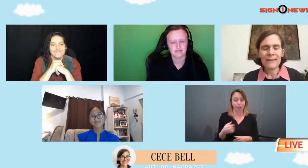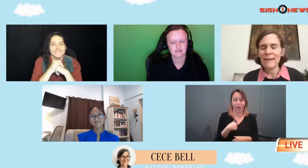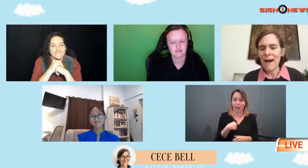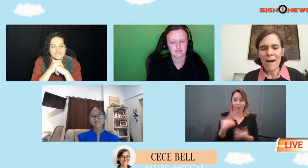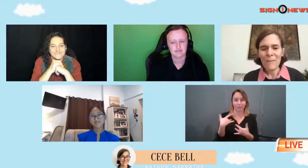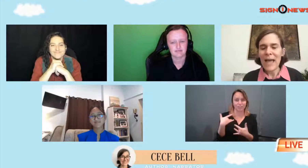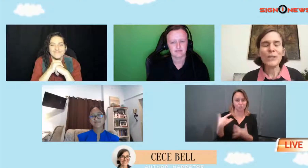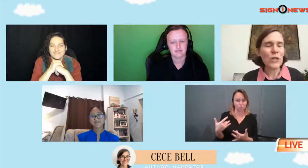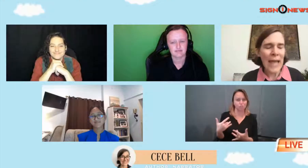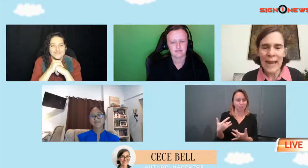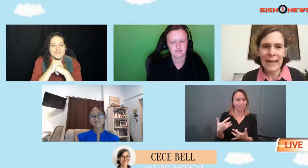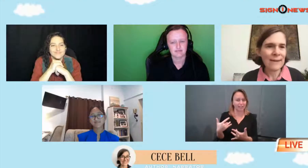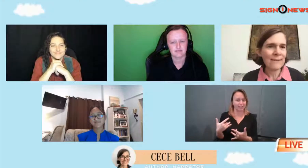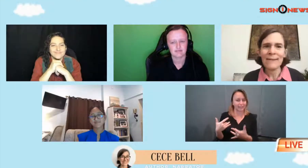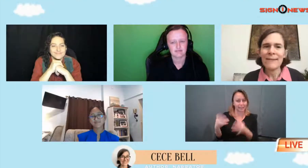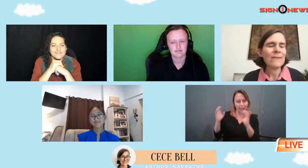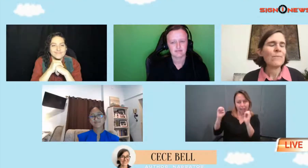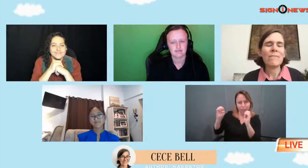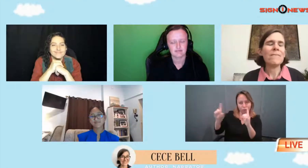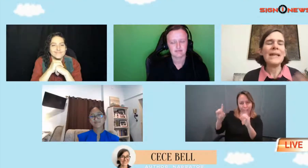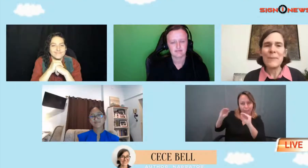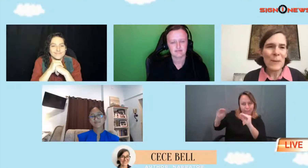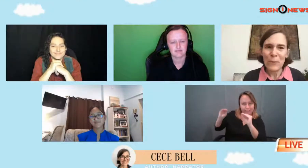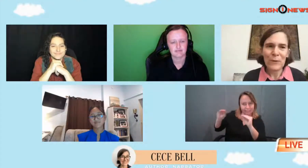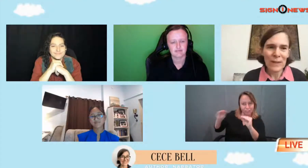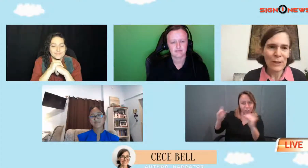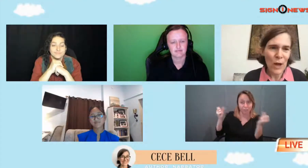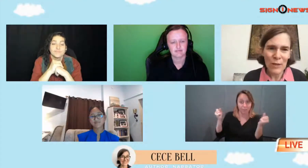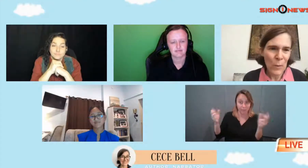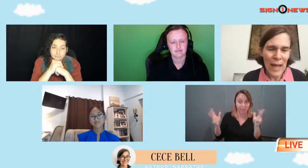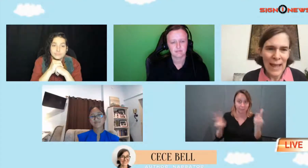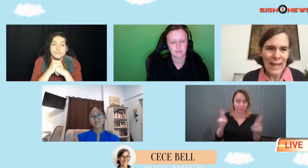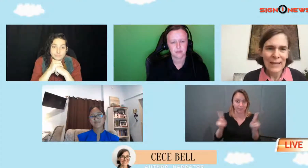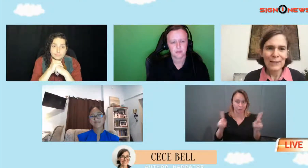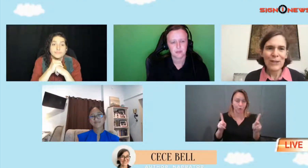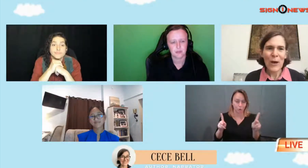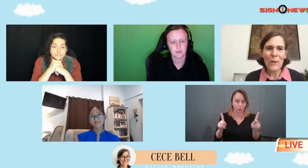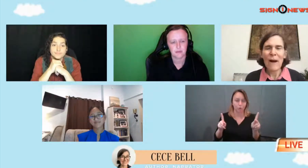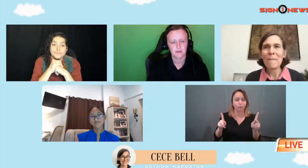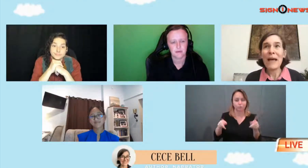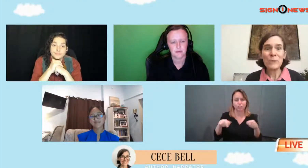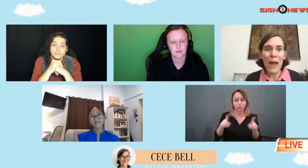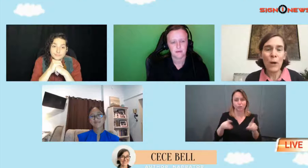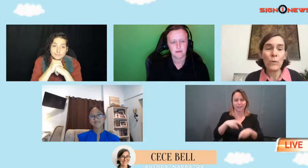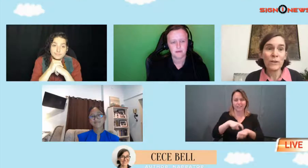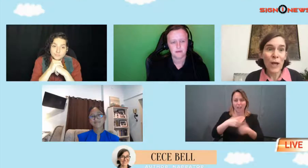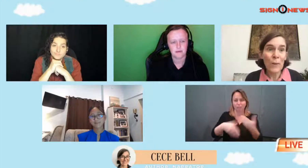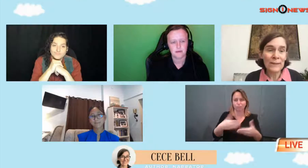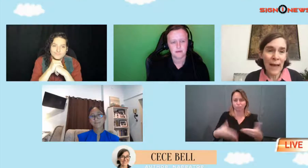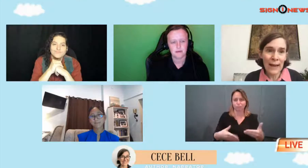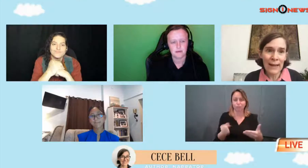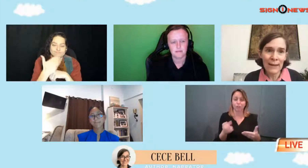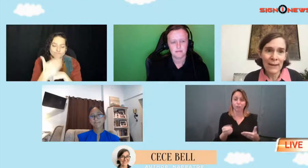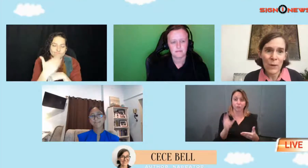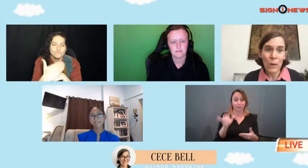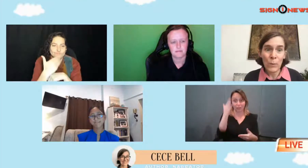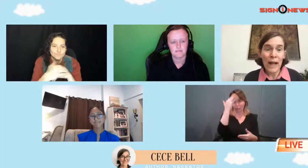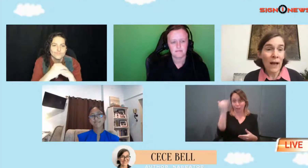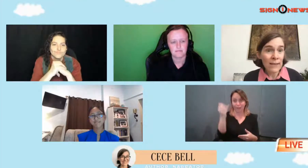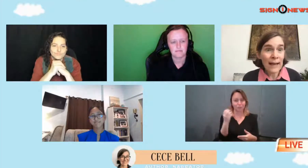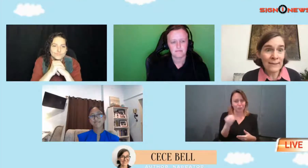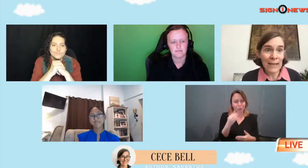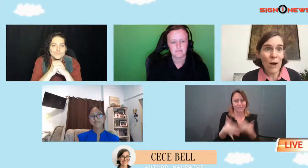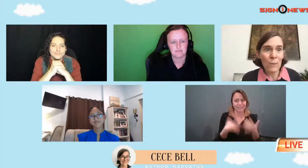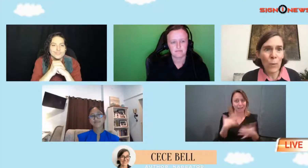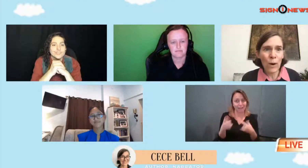usually educating many people along the way. So that's why it was so exciting when we